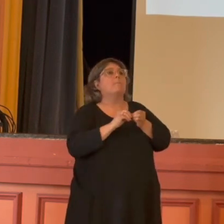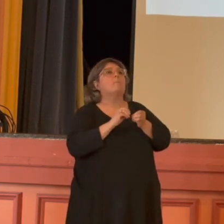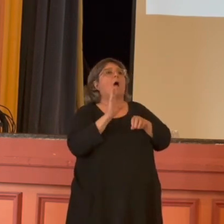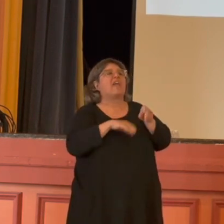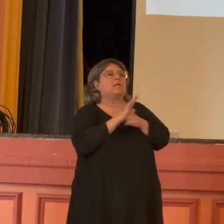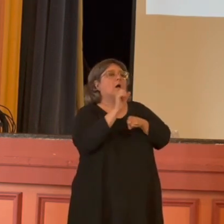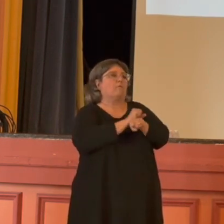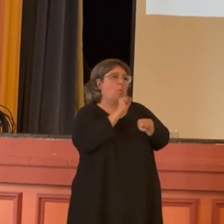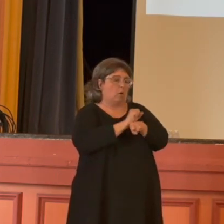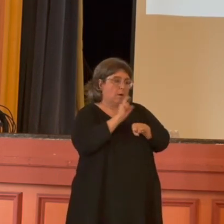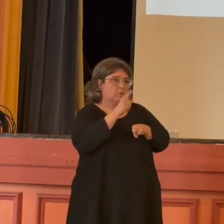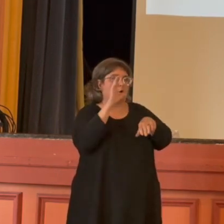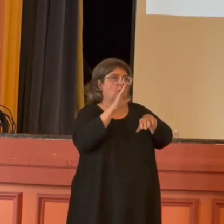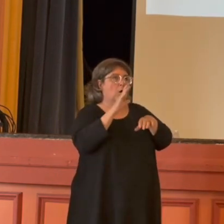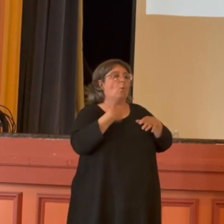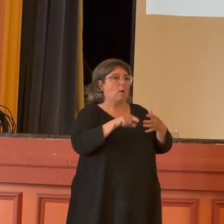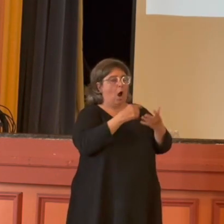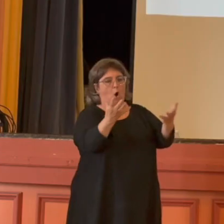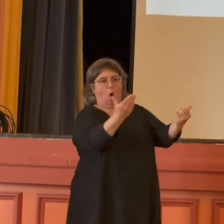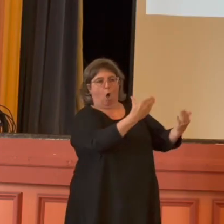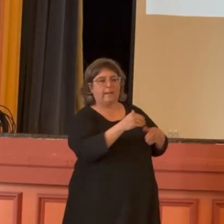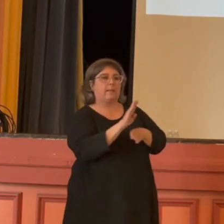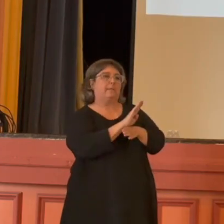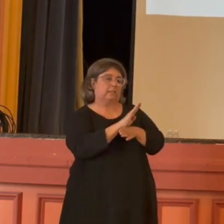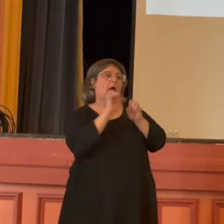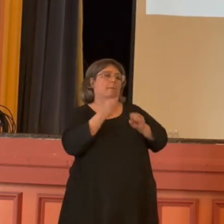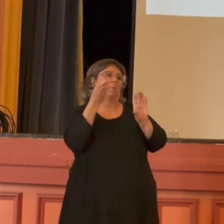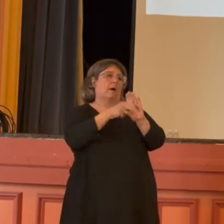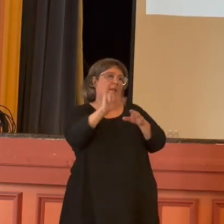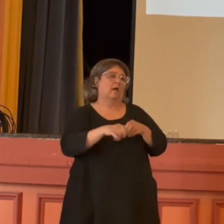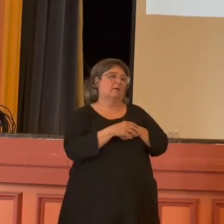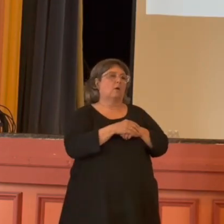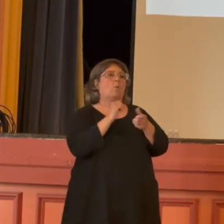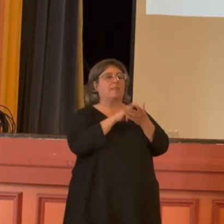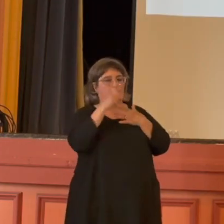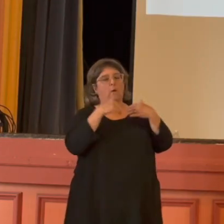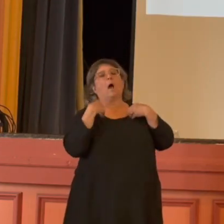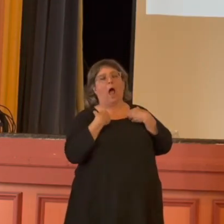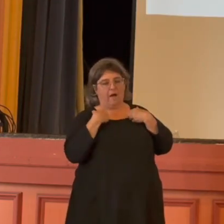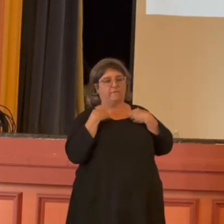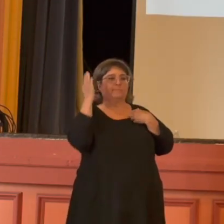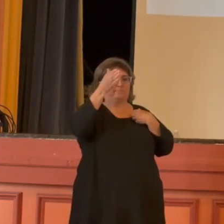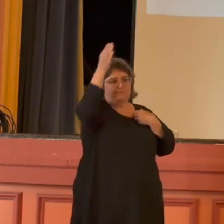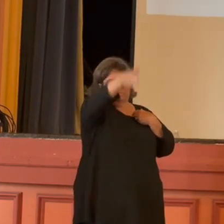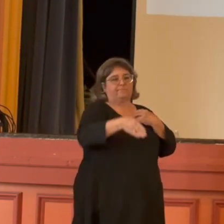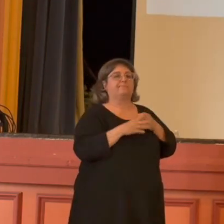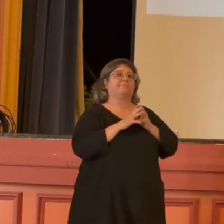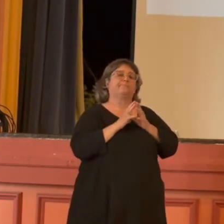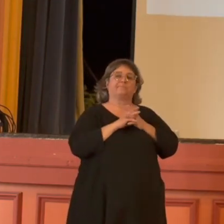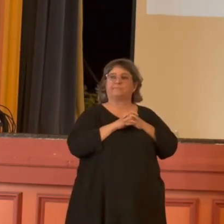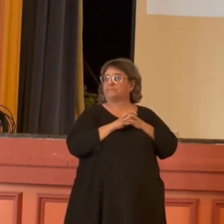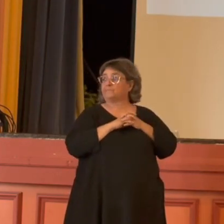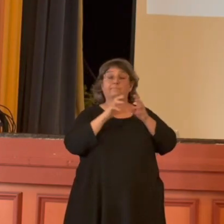out there. We want to make sure that we're cultivating those businesses to be able to participate with the projects that we'll have coming down the line.